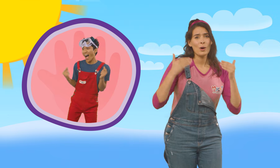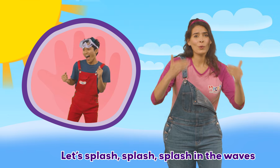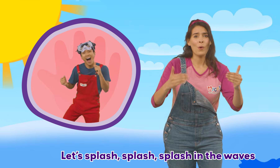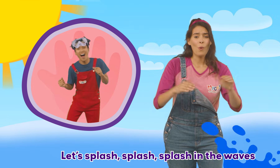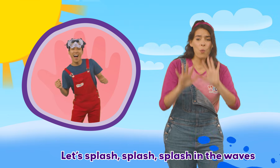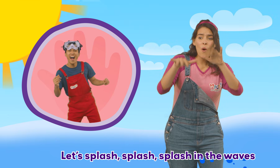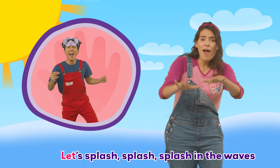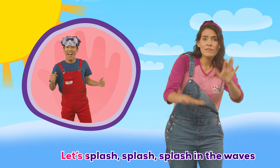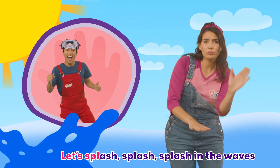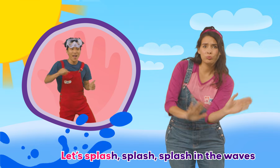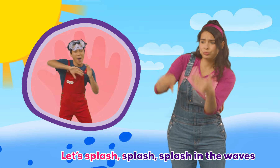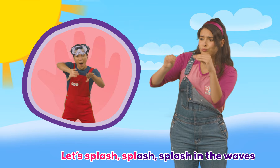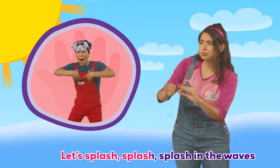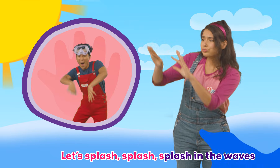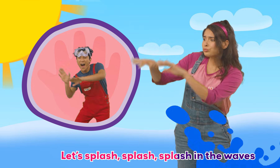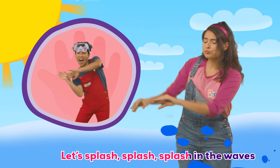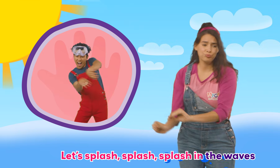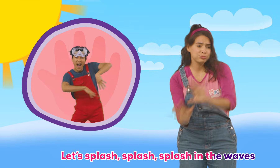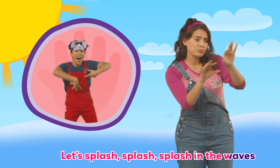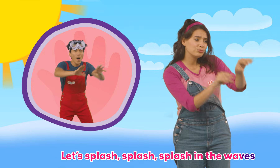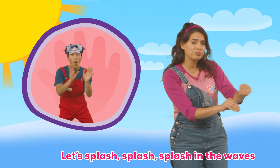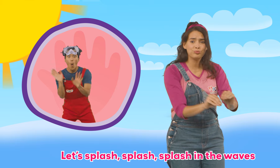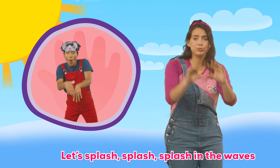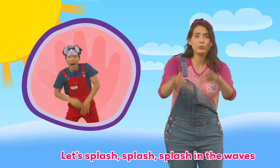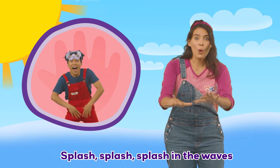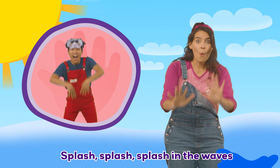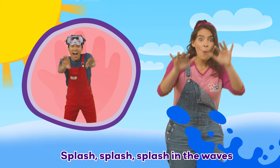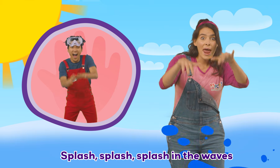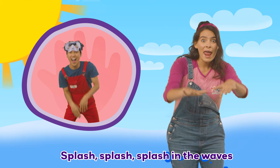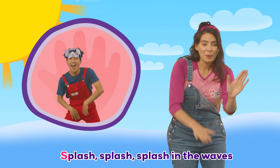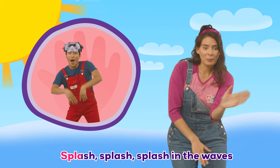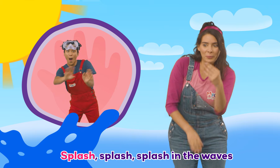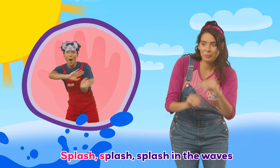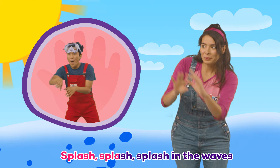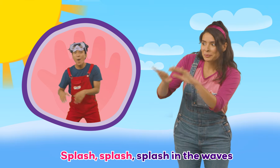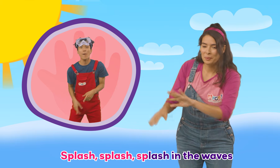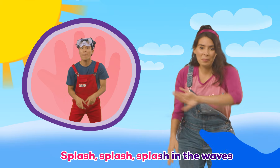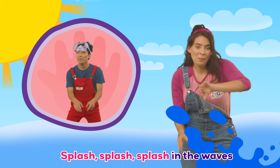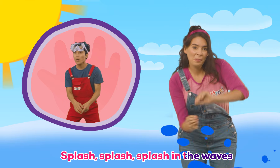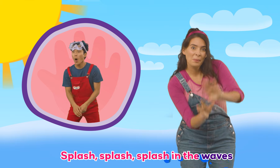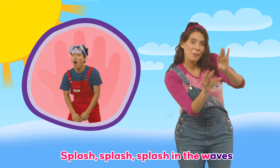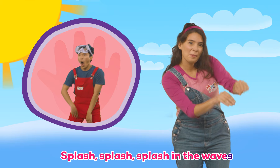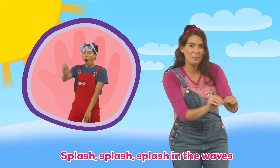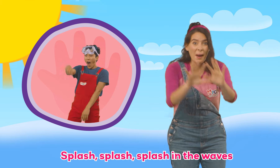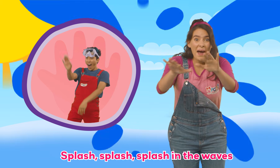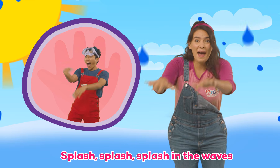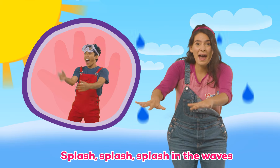Let's splash, splash, splash in the waves. Splash, splash, splash in the waves.